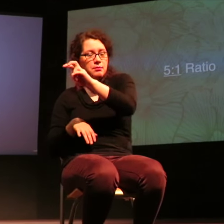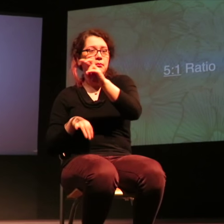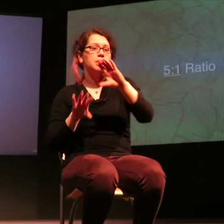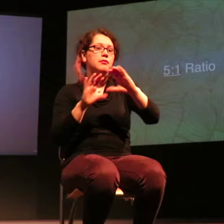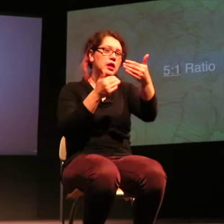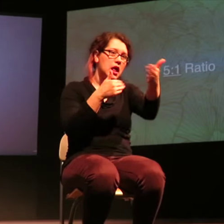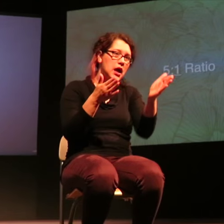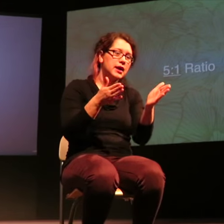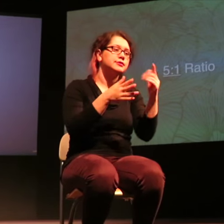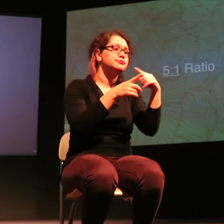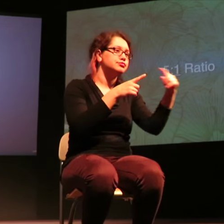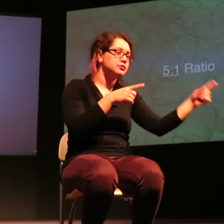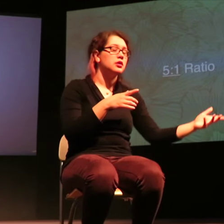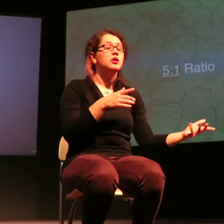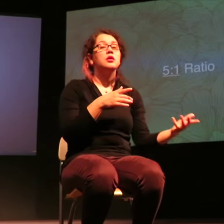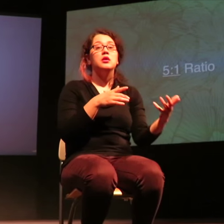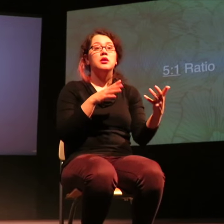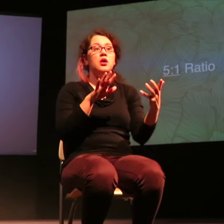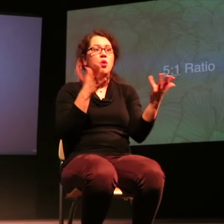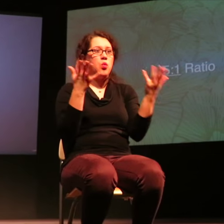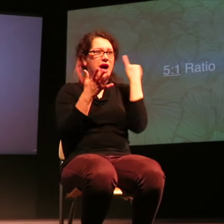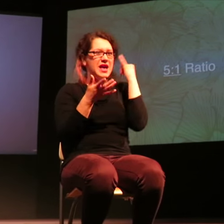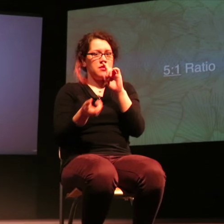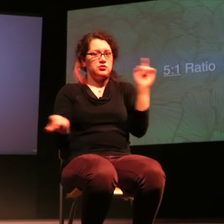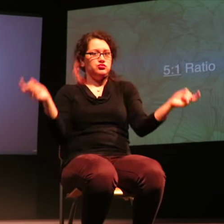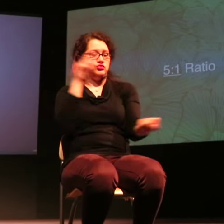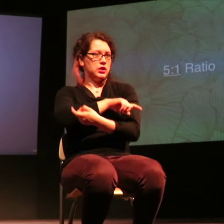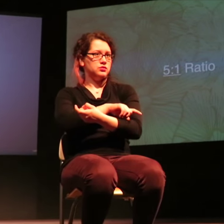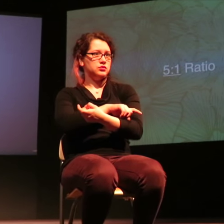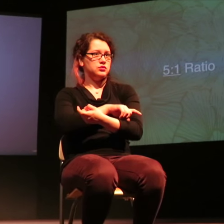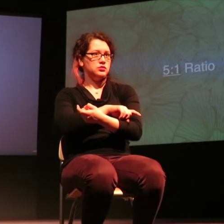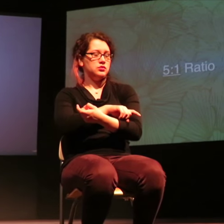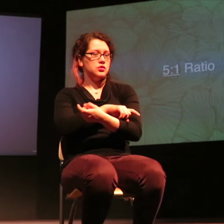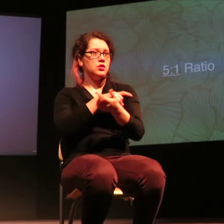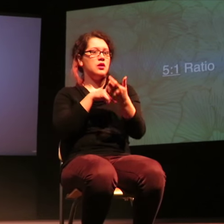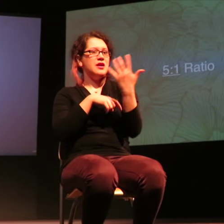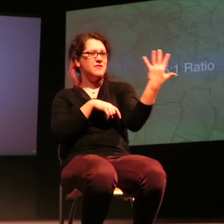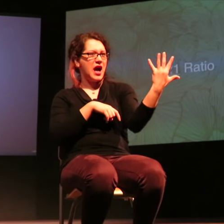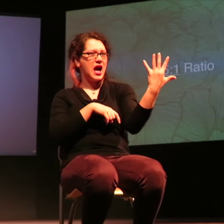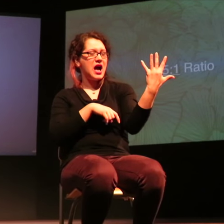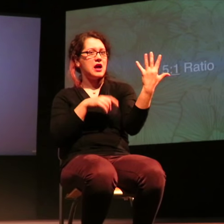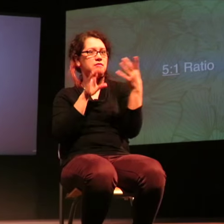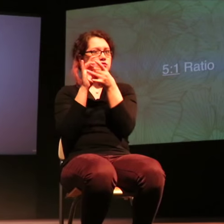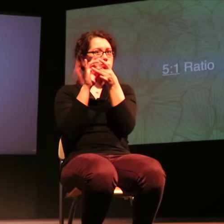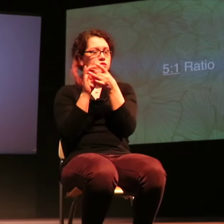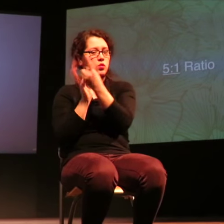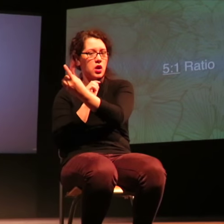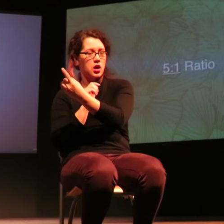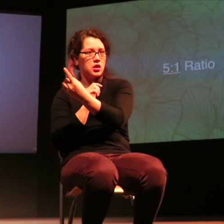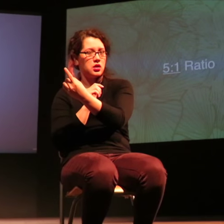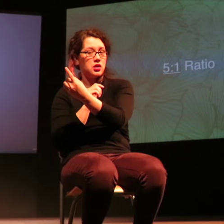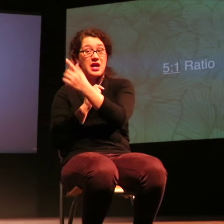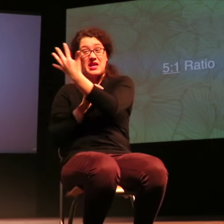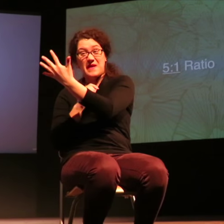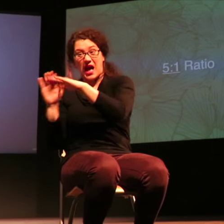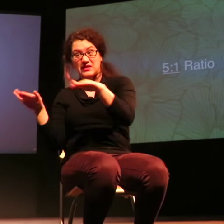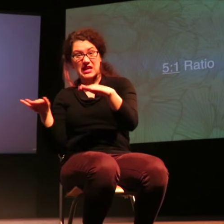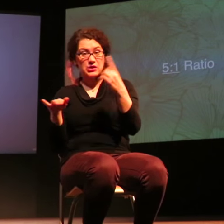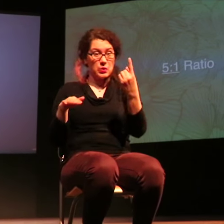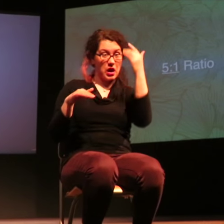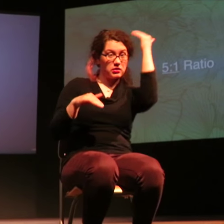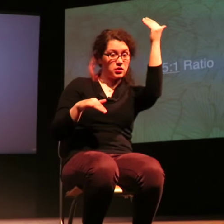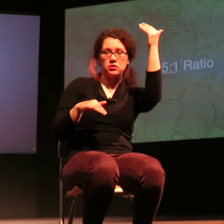setting or whatever. Well, he says, what would happen if we flipped that? We had a new 5-to-1 ratio, and it wasn't for every 5 kids there's 1 adult,